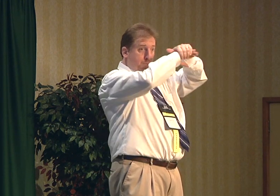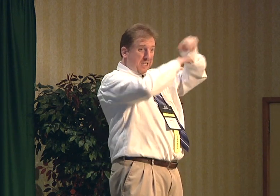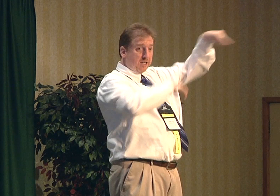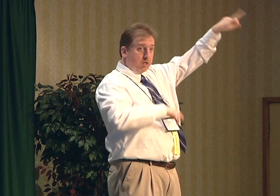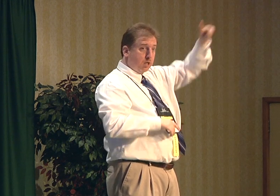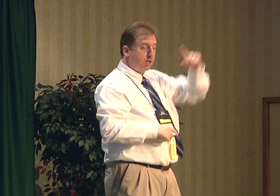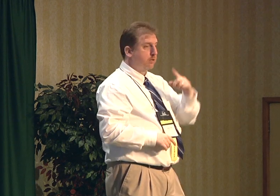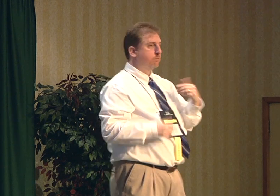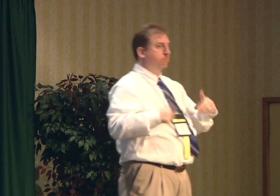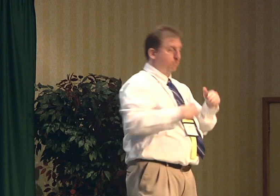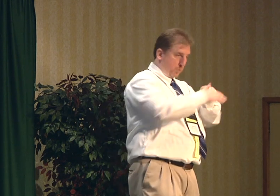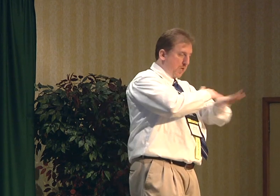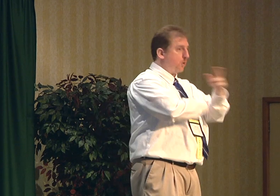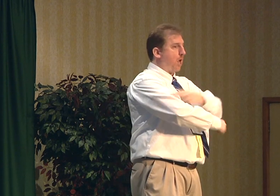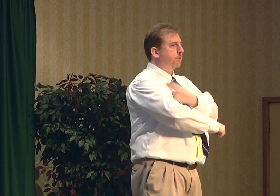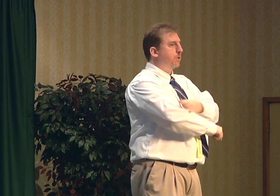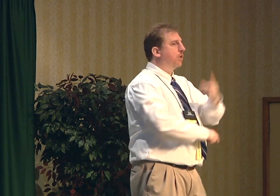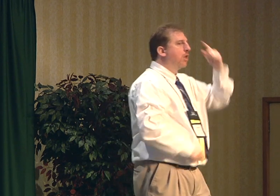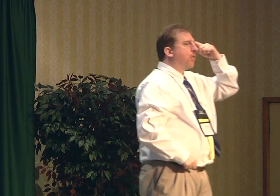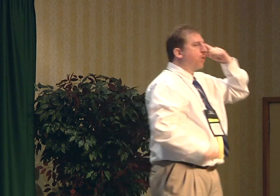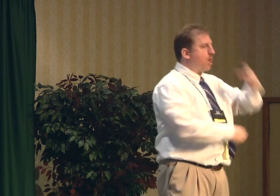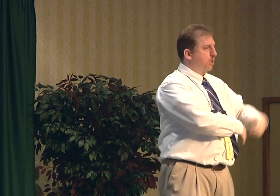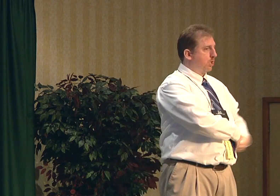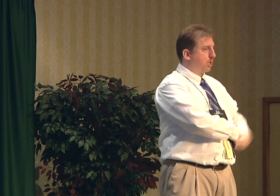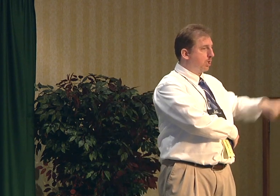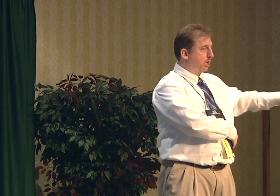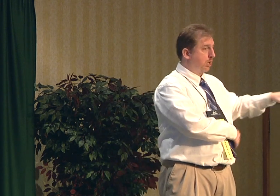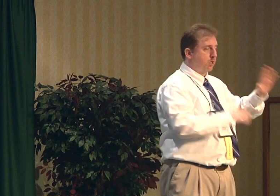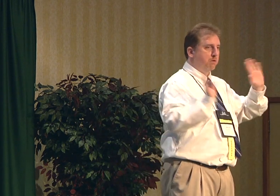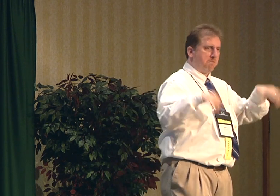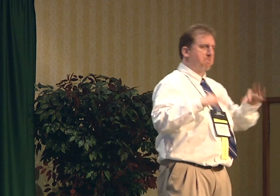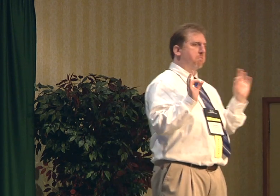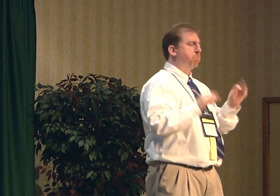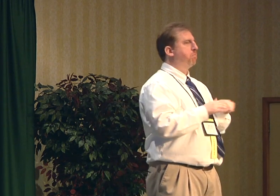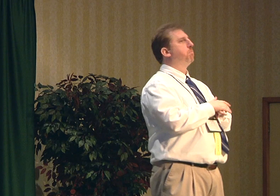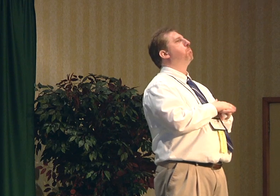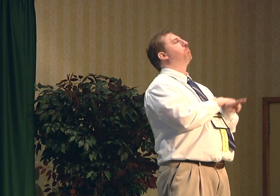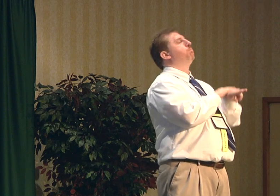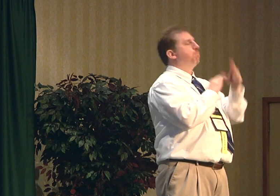The research article also talked about a case where a man was in the United Kingdom and went into